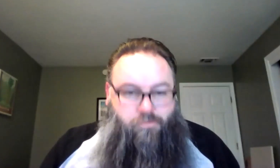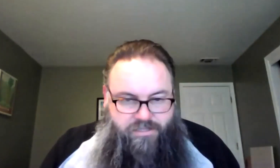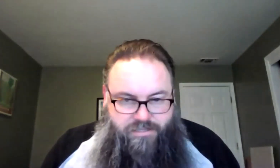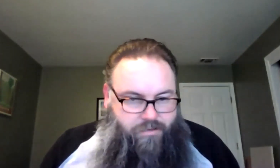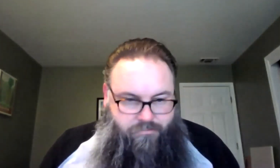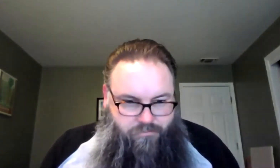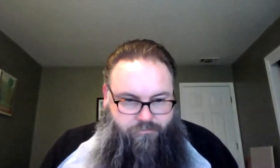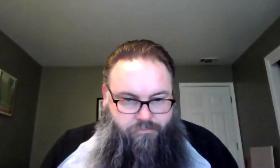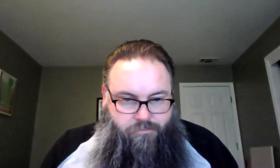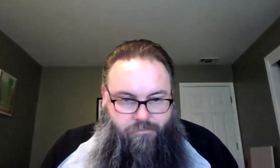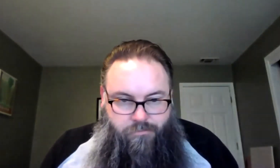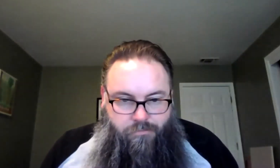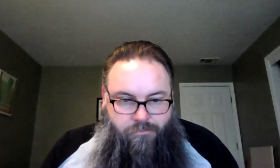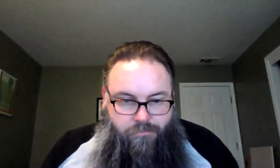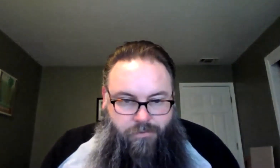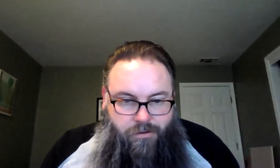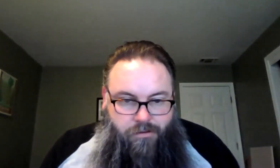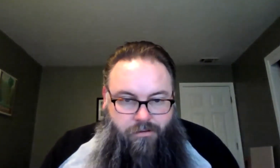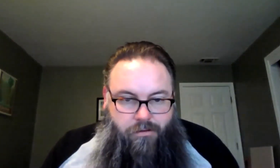want, let's see.